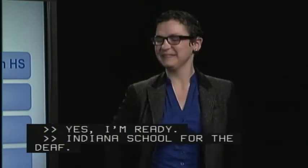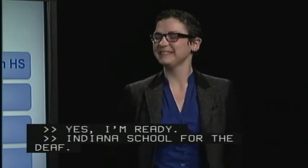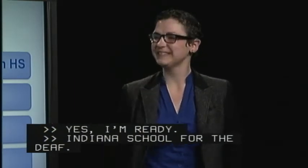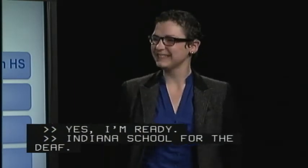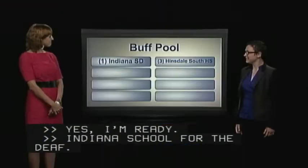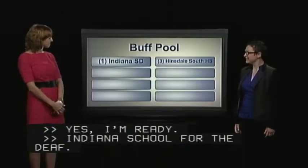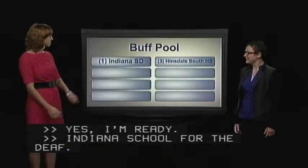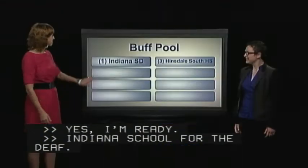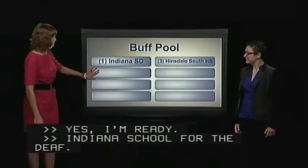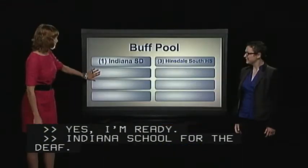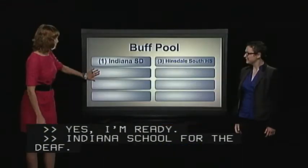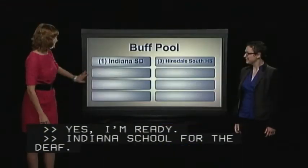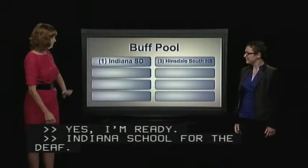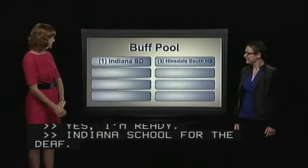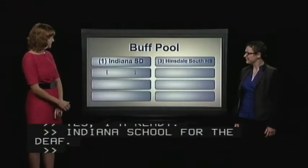School.